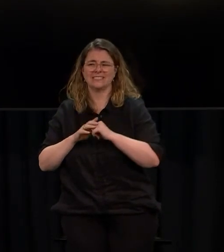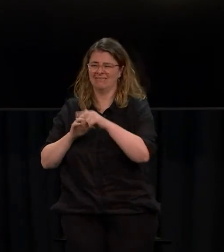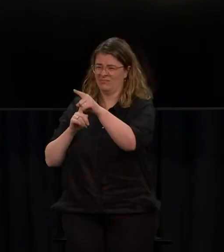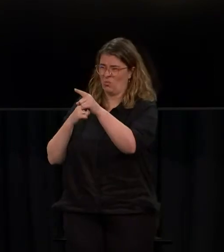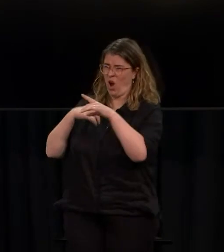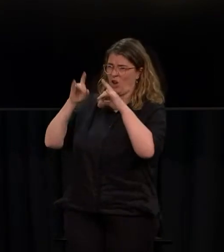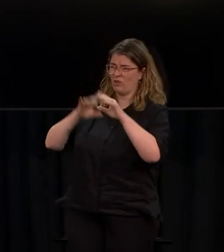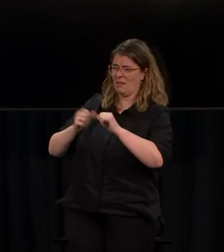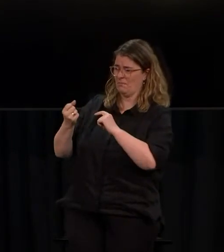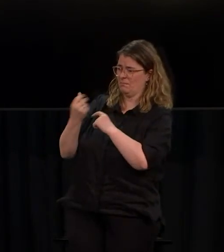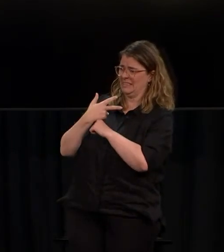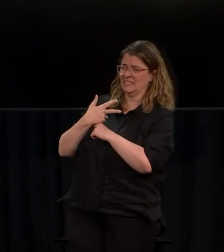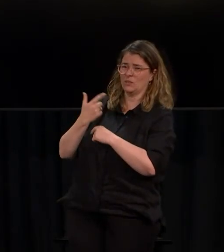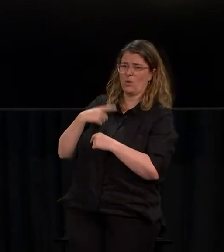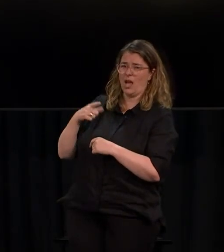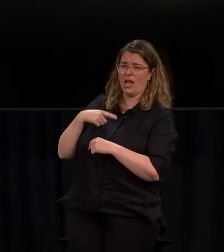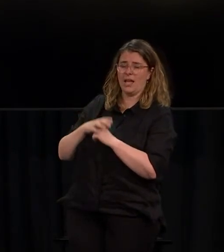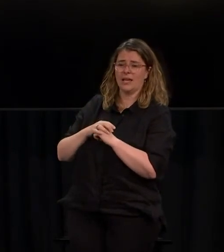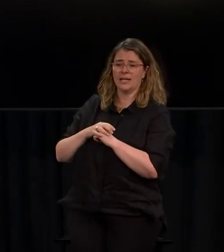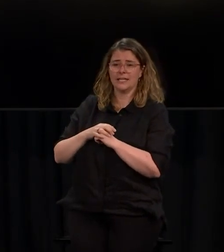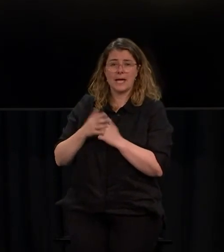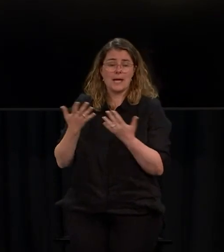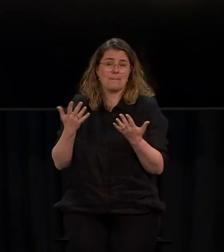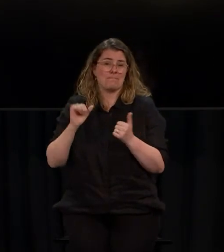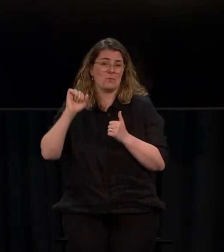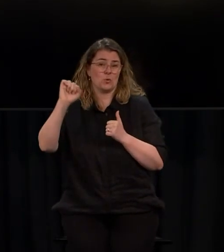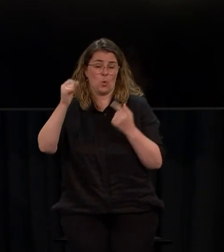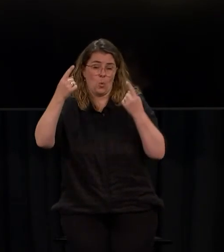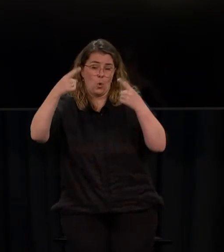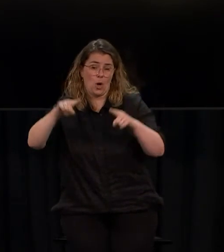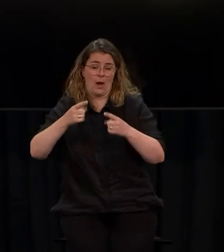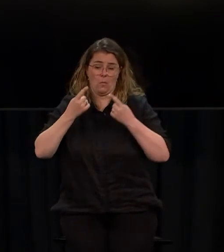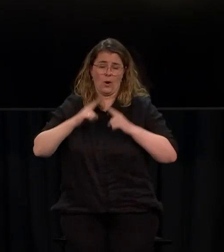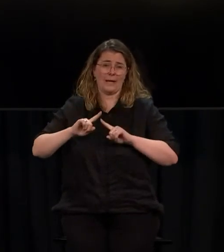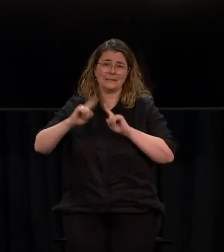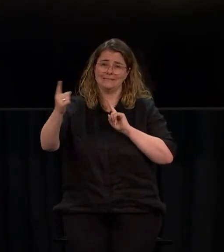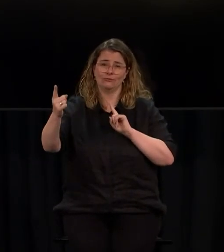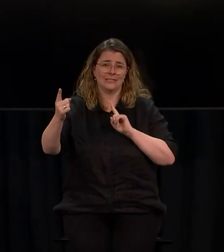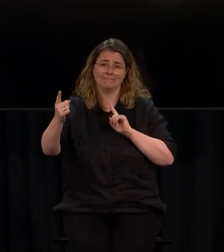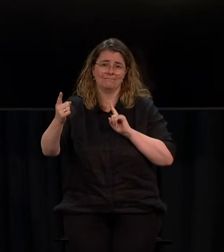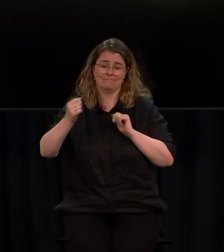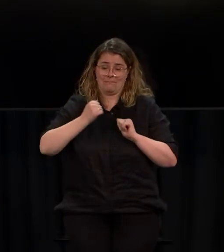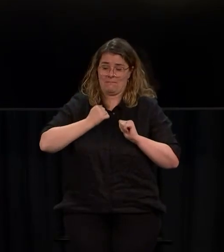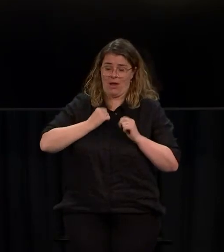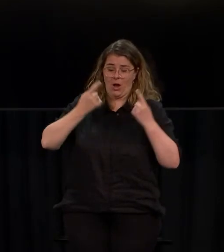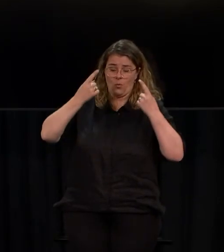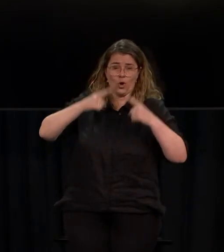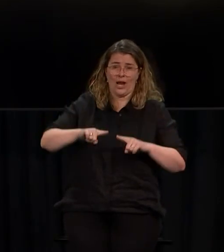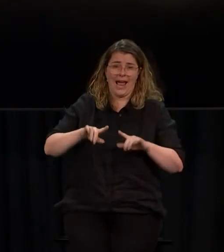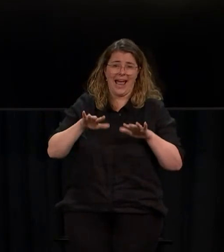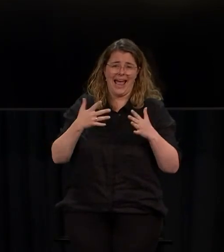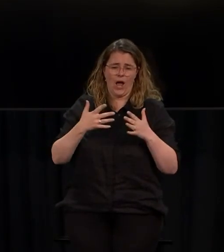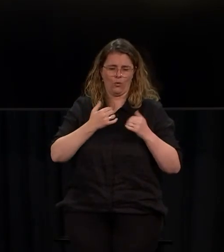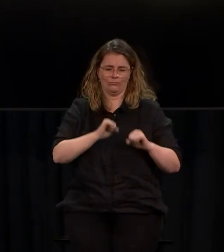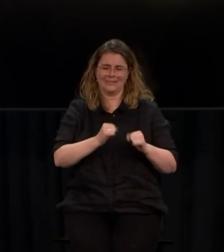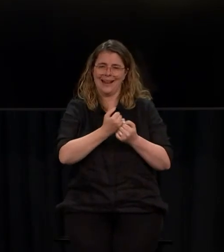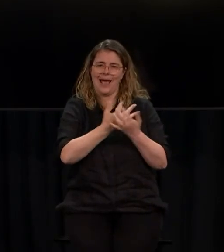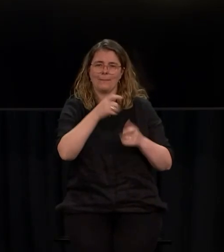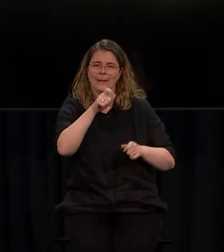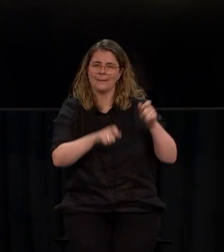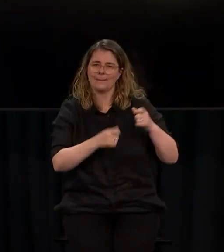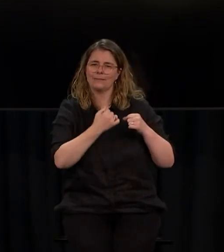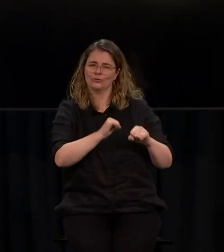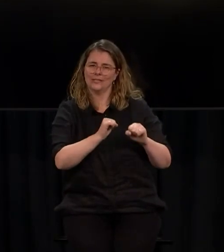us. Well, of course, it depends on your metric, Barry. Our metric here is the number of people that we protect against